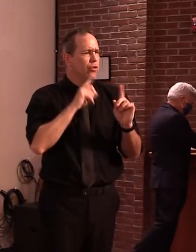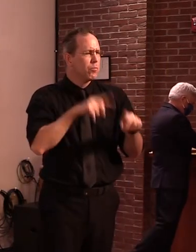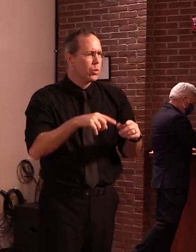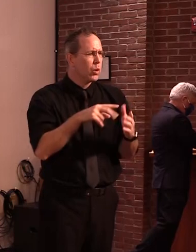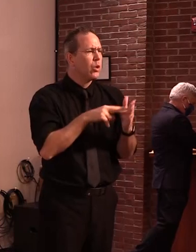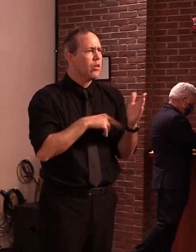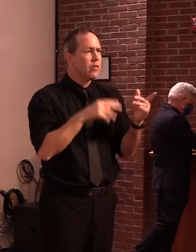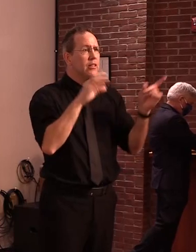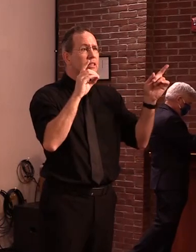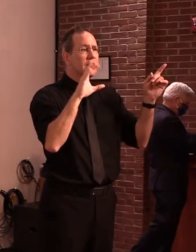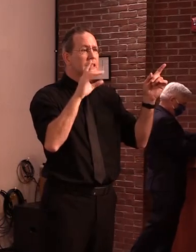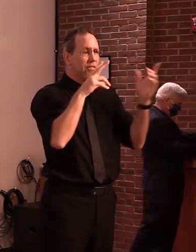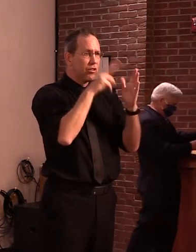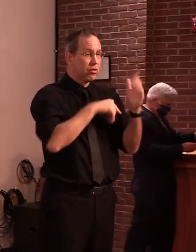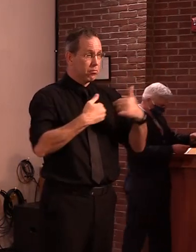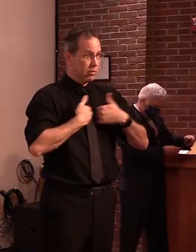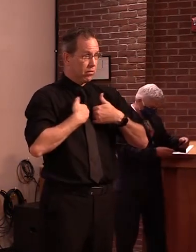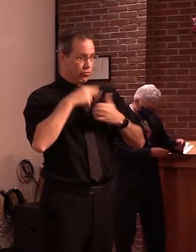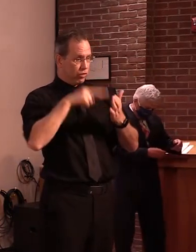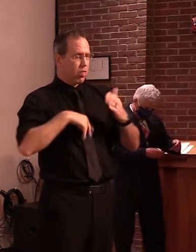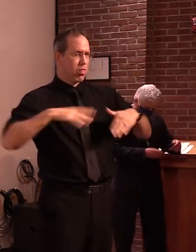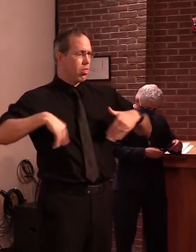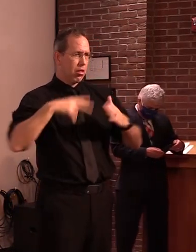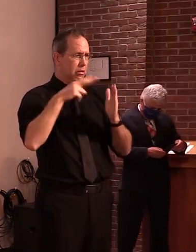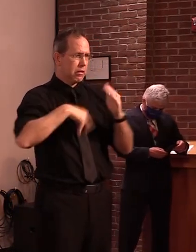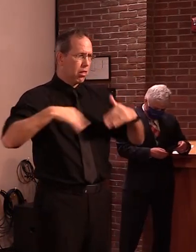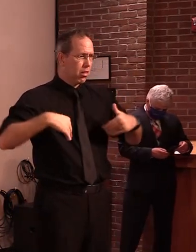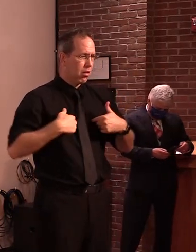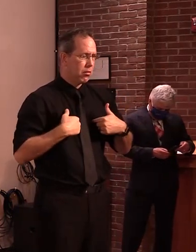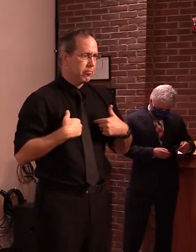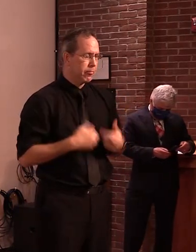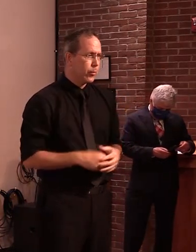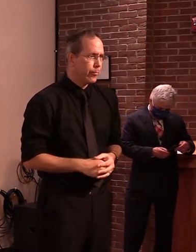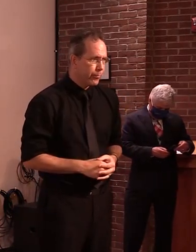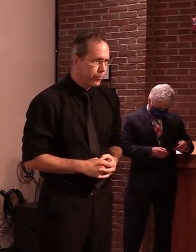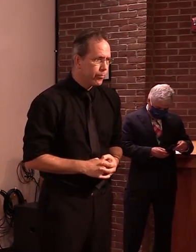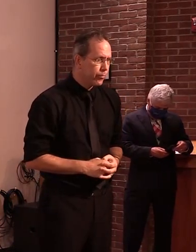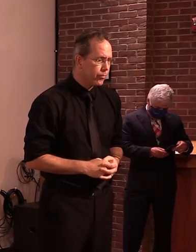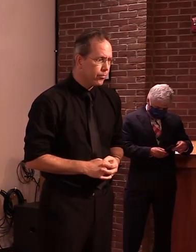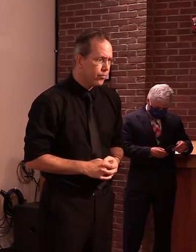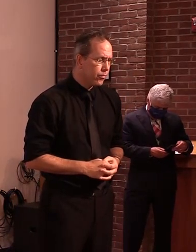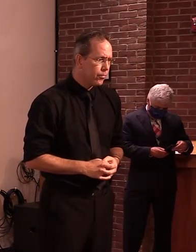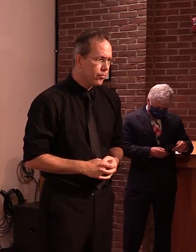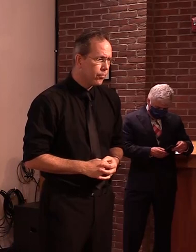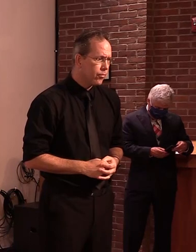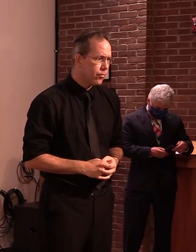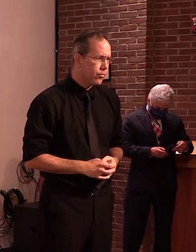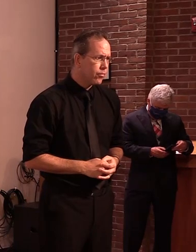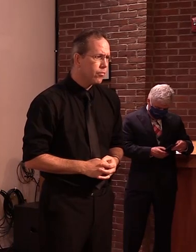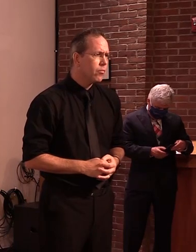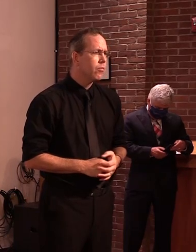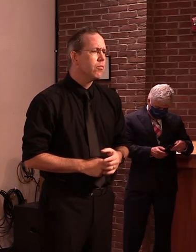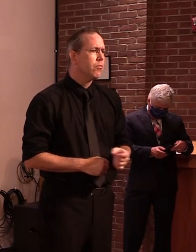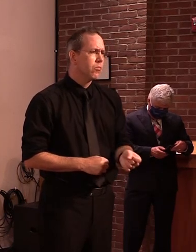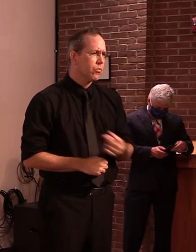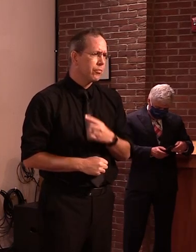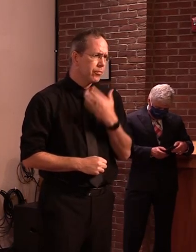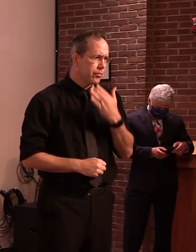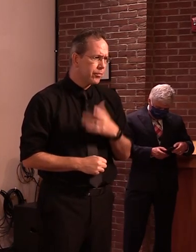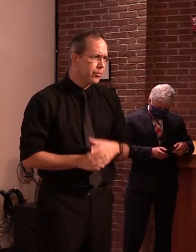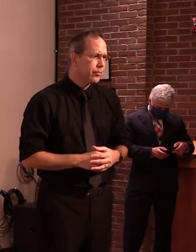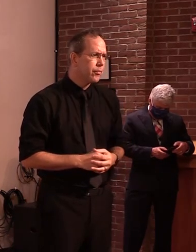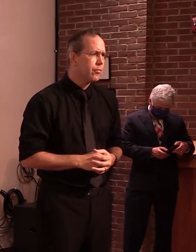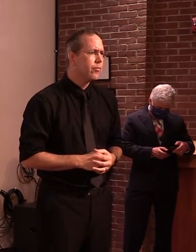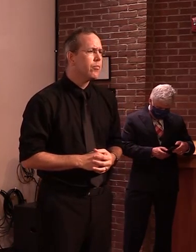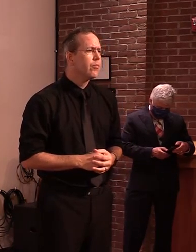not personally gone and looked at them, no. Well, I wanted to thank Mike Sherling and his staff for, you